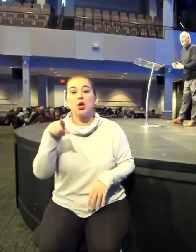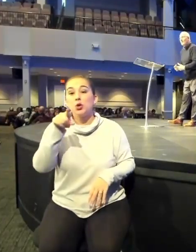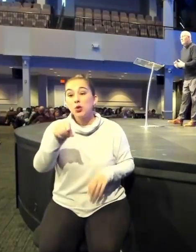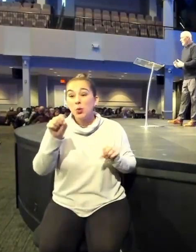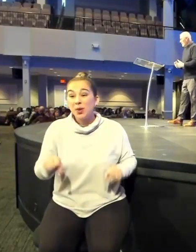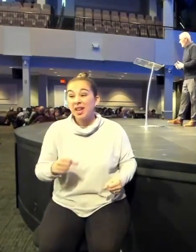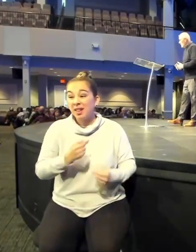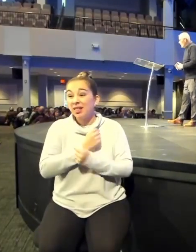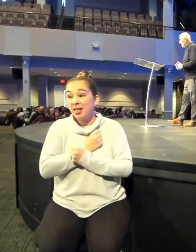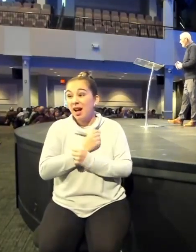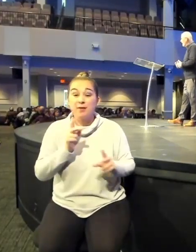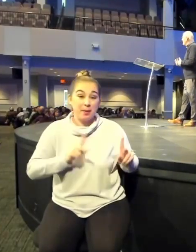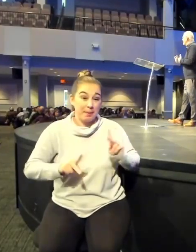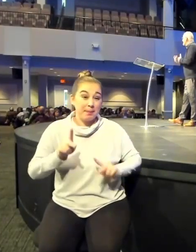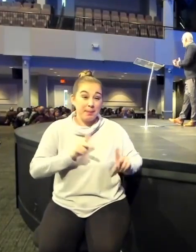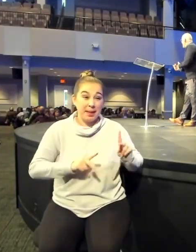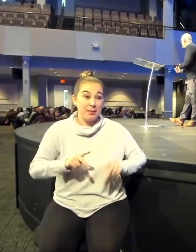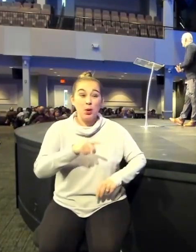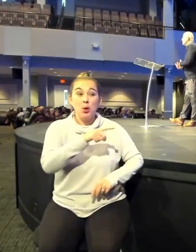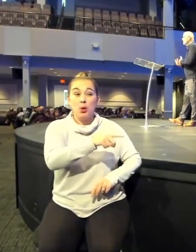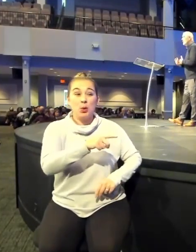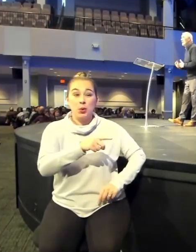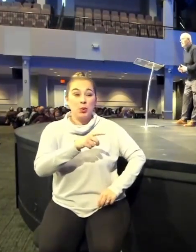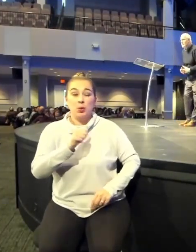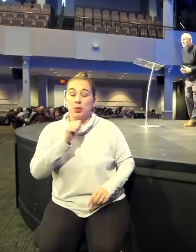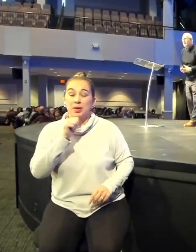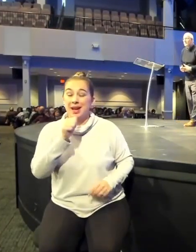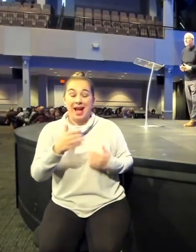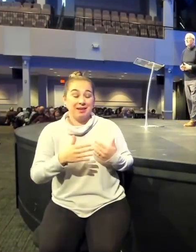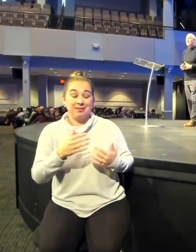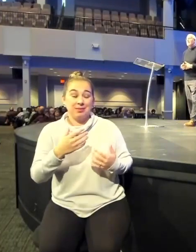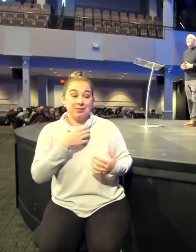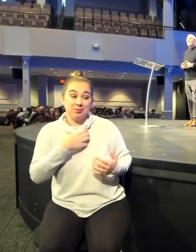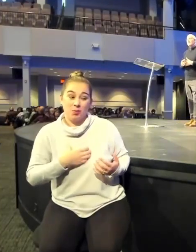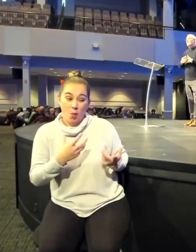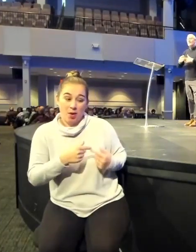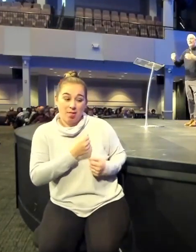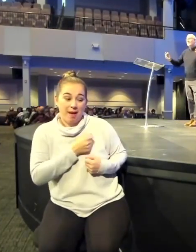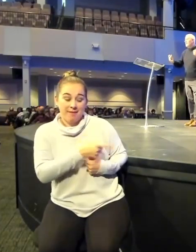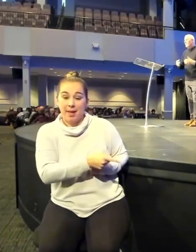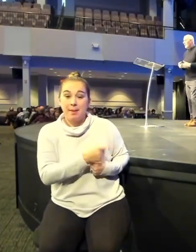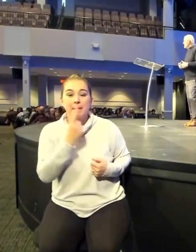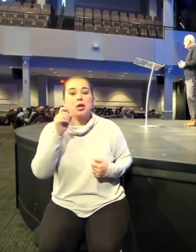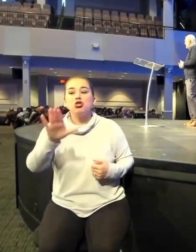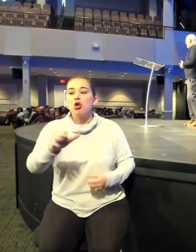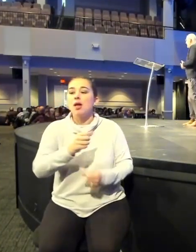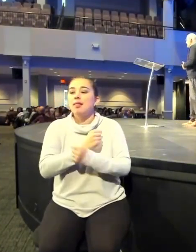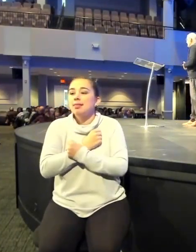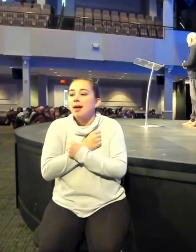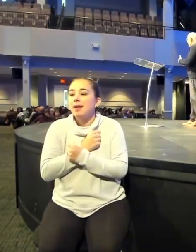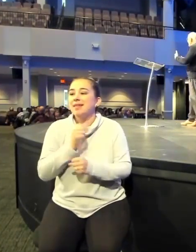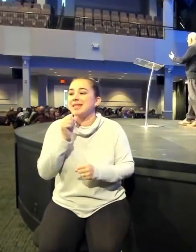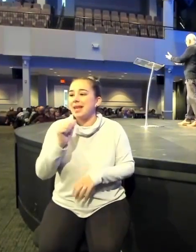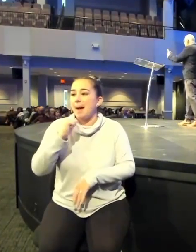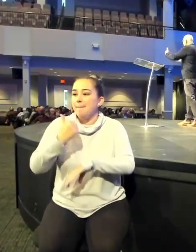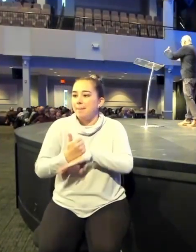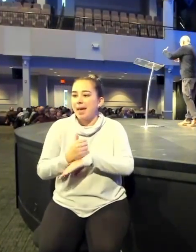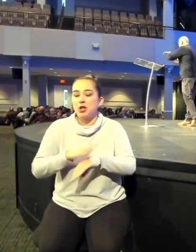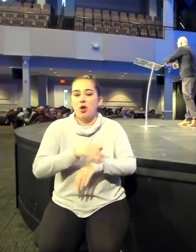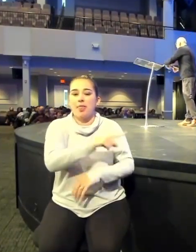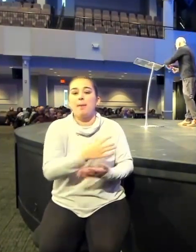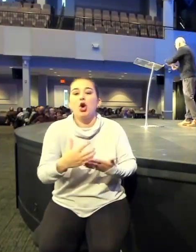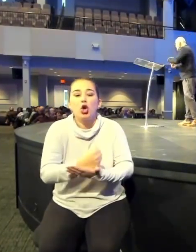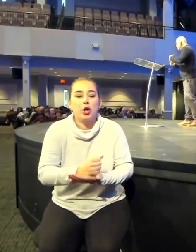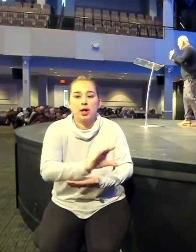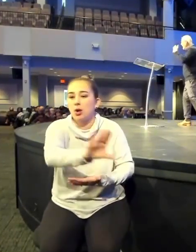even love people who are undesirable to love, because your love is not based upon them earning